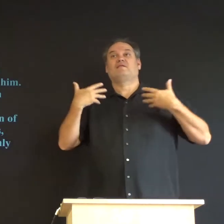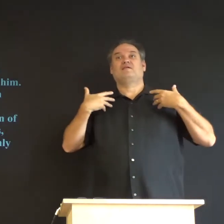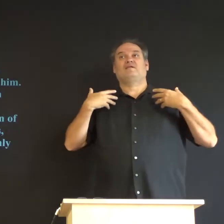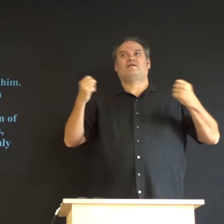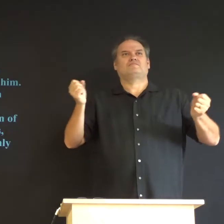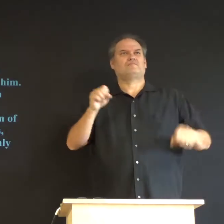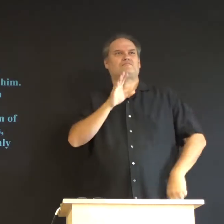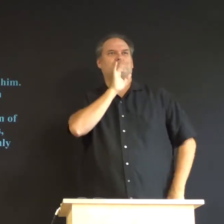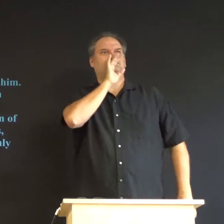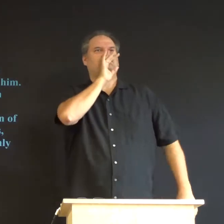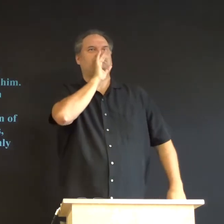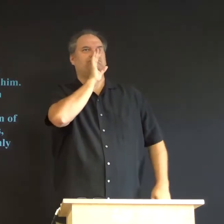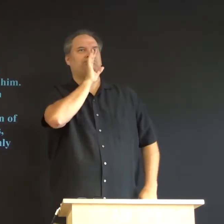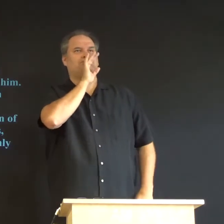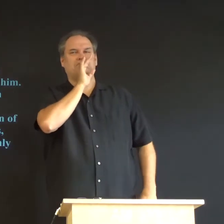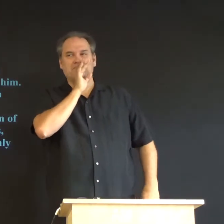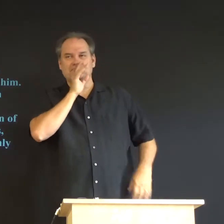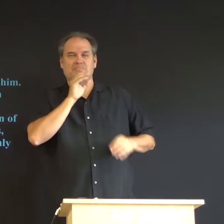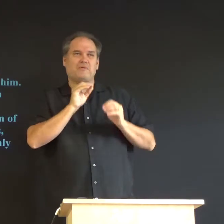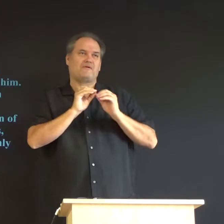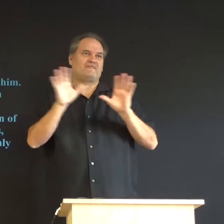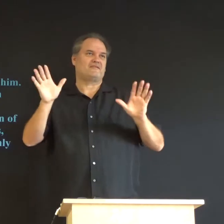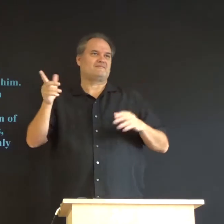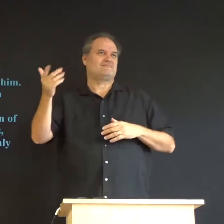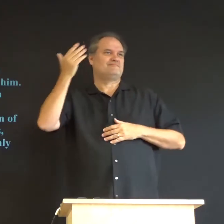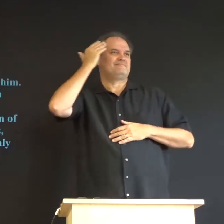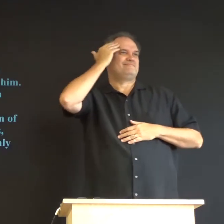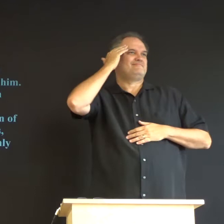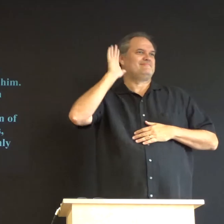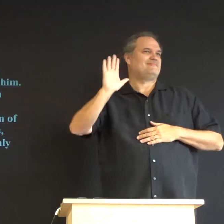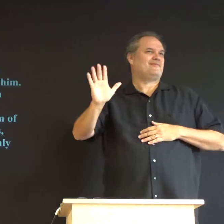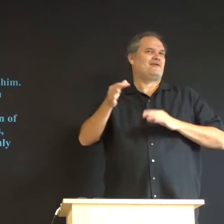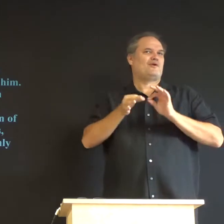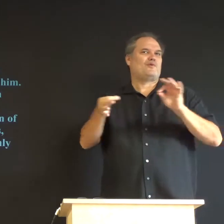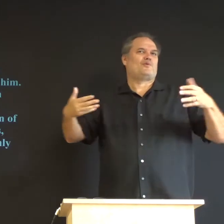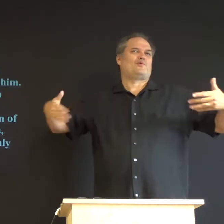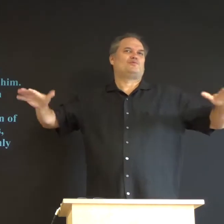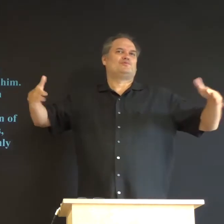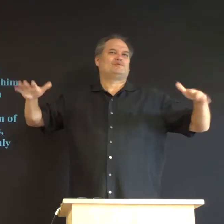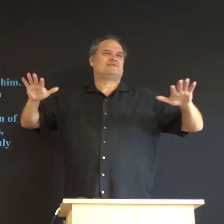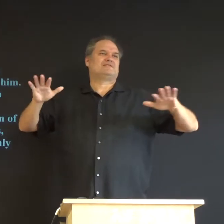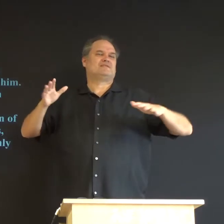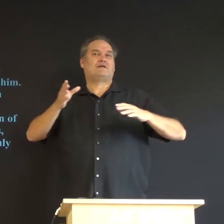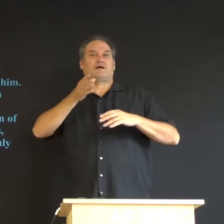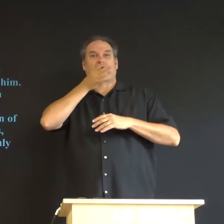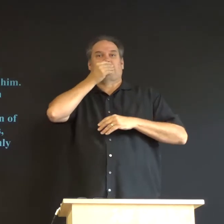it. When Jesus healed him, he was able to see and speak.